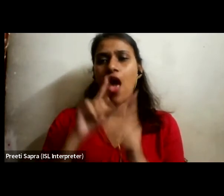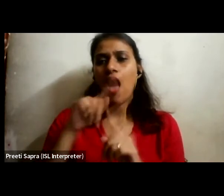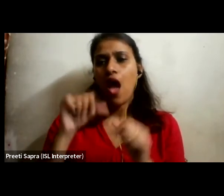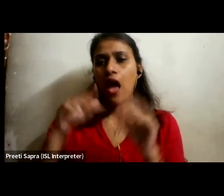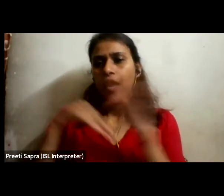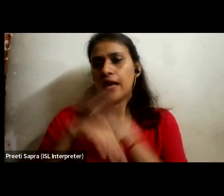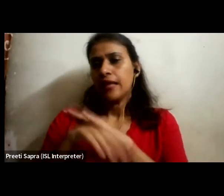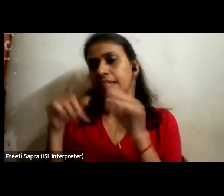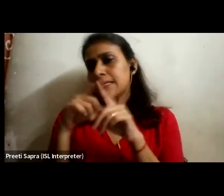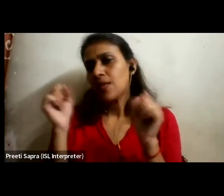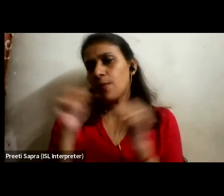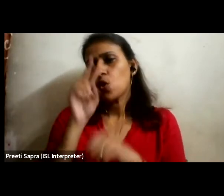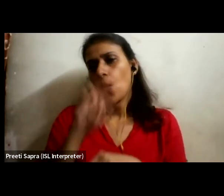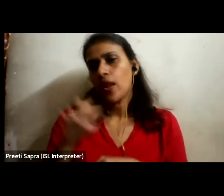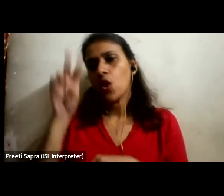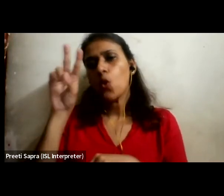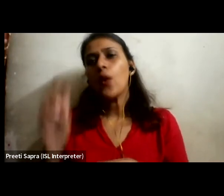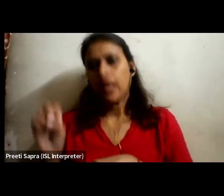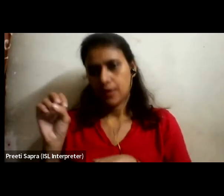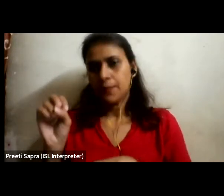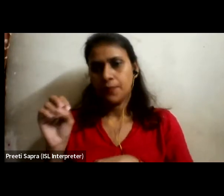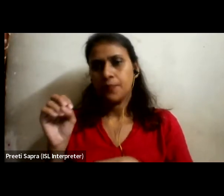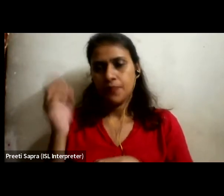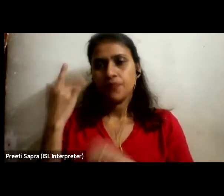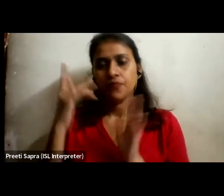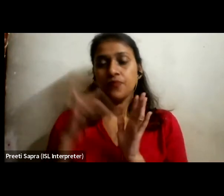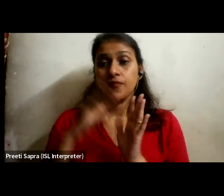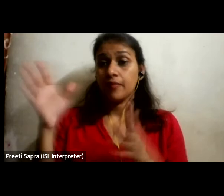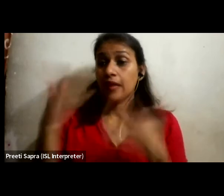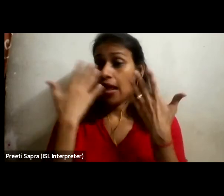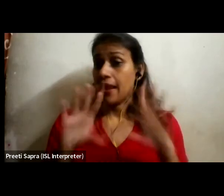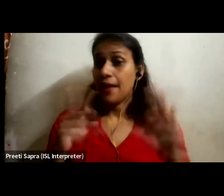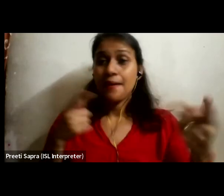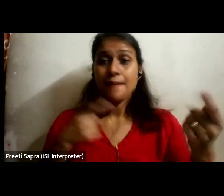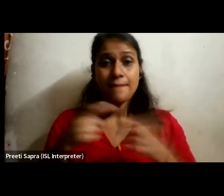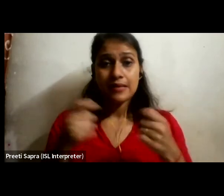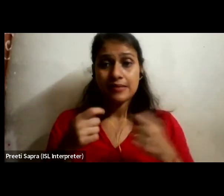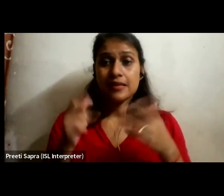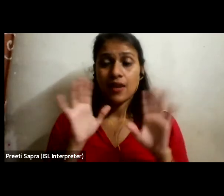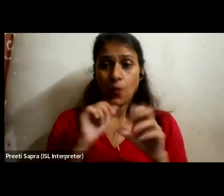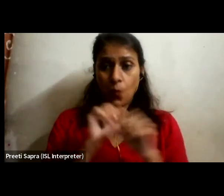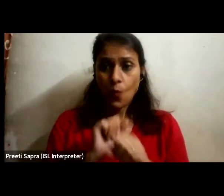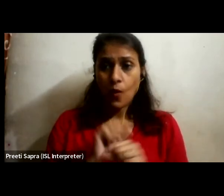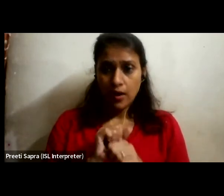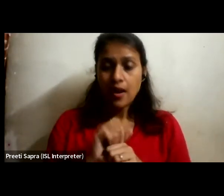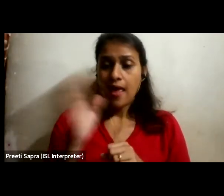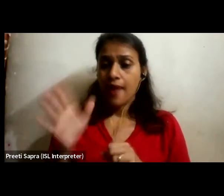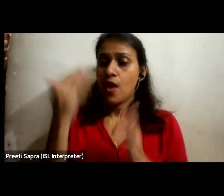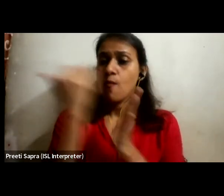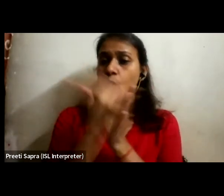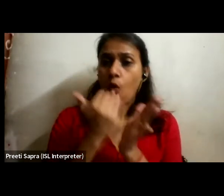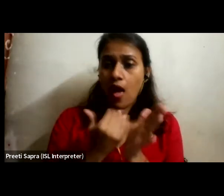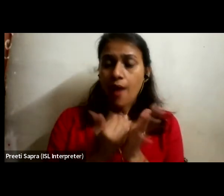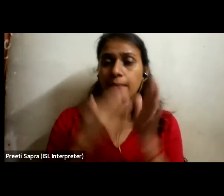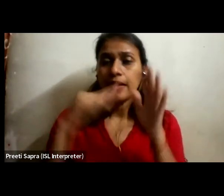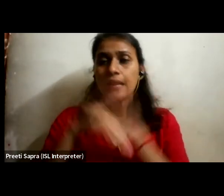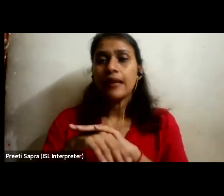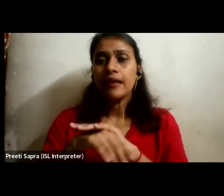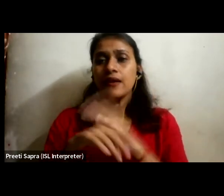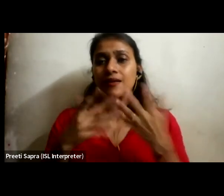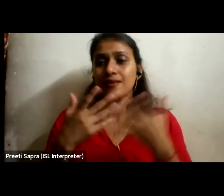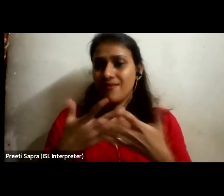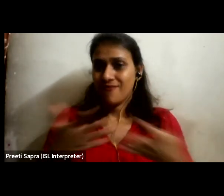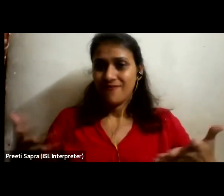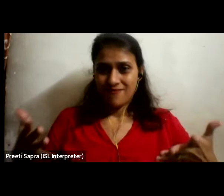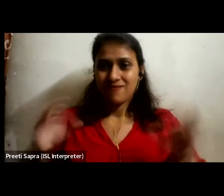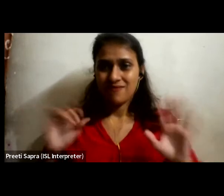And essentially any business in California that provides a person with a program or devices or device that